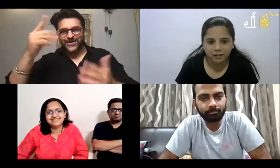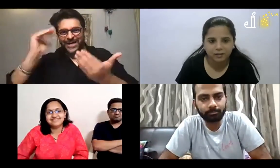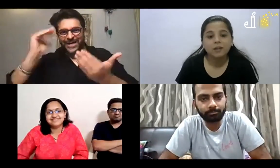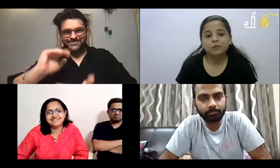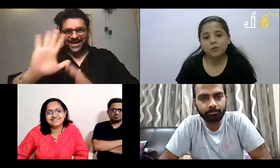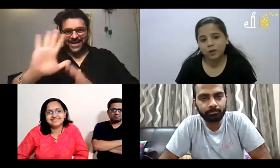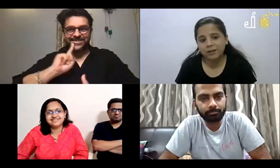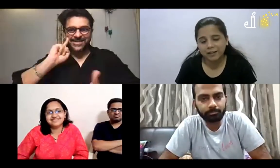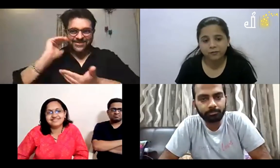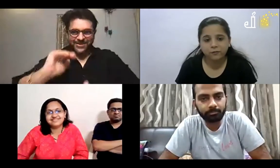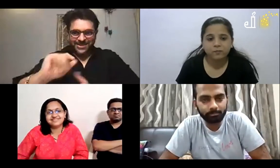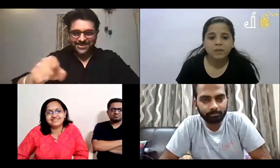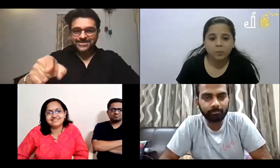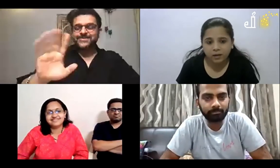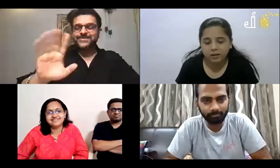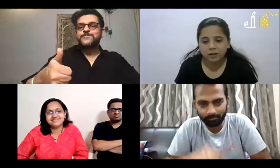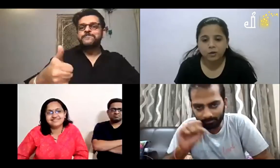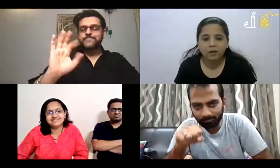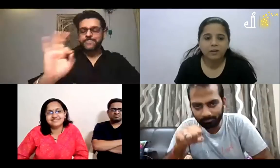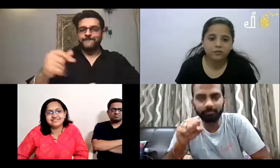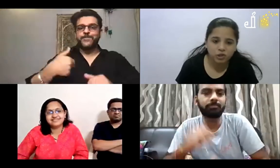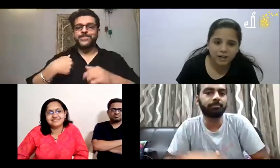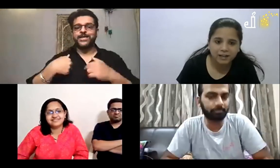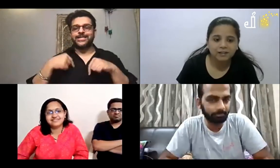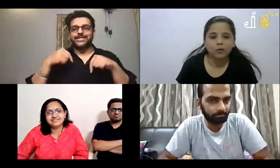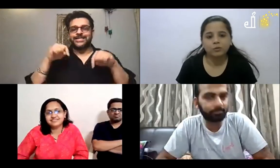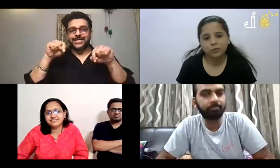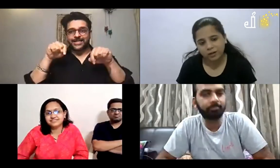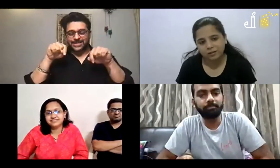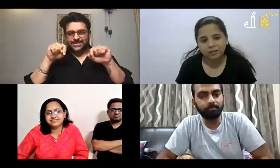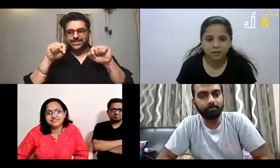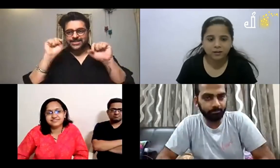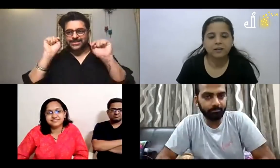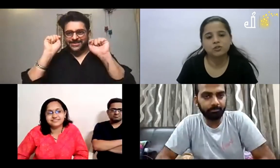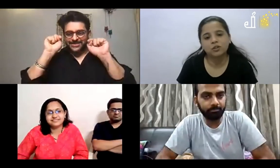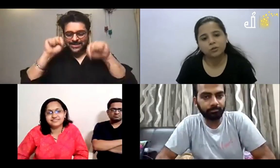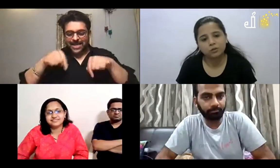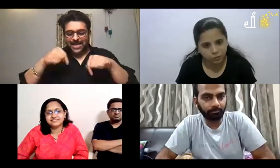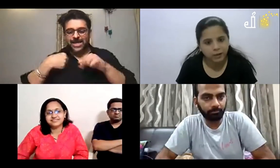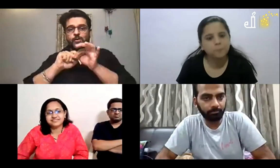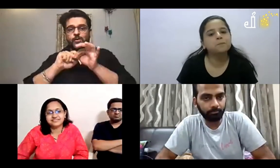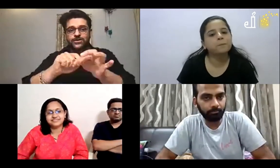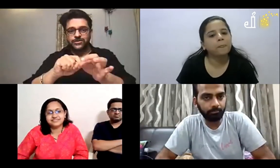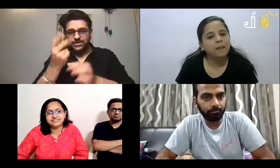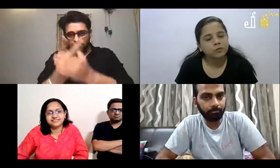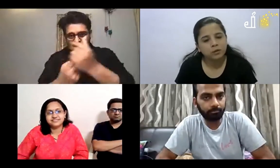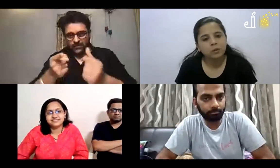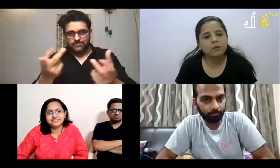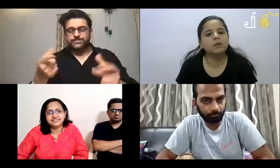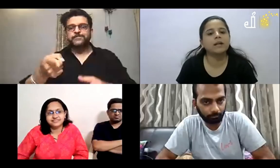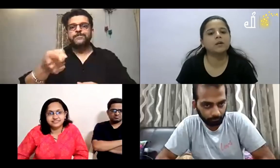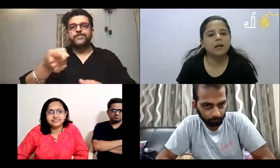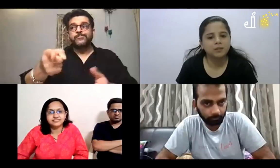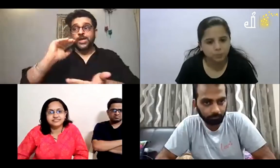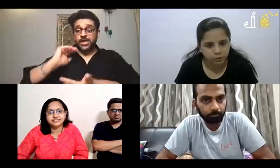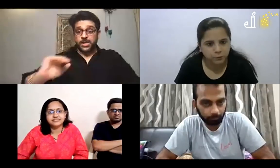again here, so you are a deaf parent and you have a deaf child. Now you are here and sharing your story. So now I